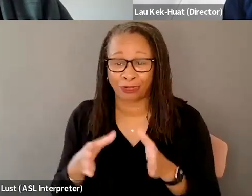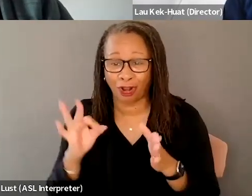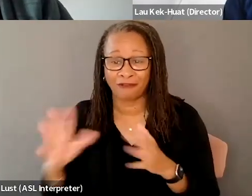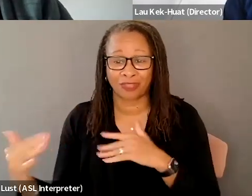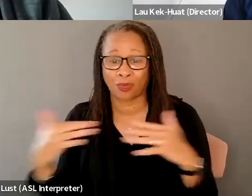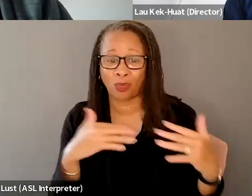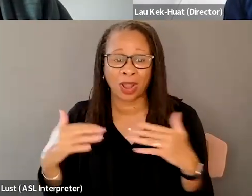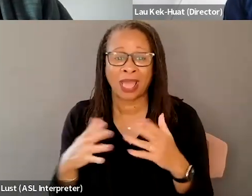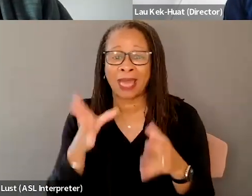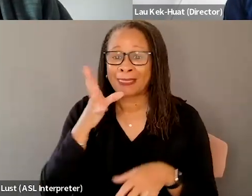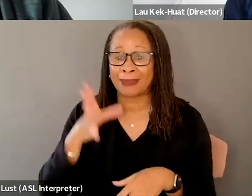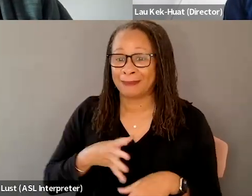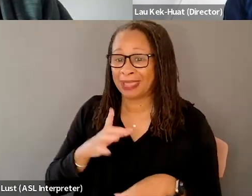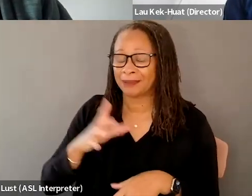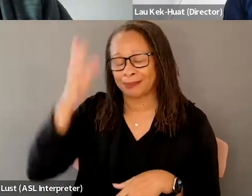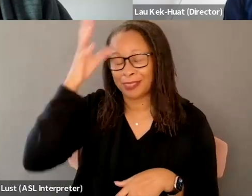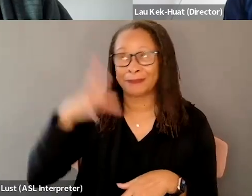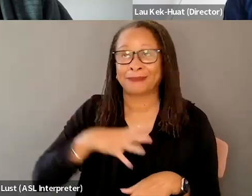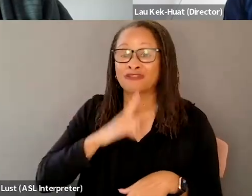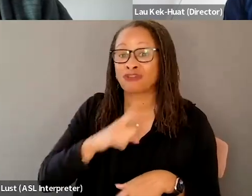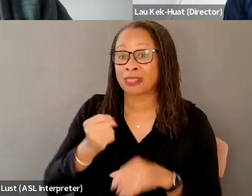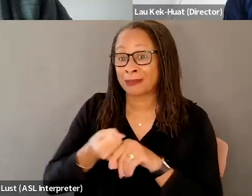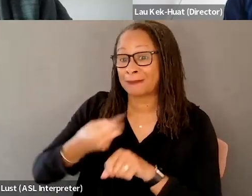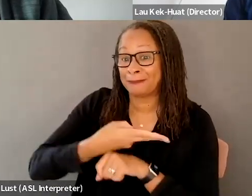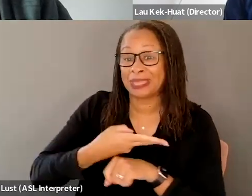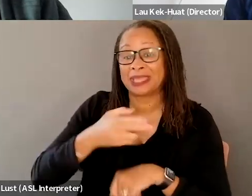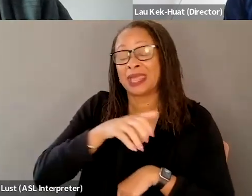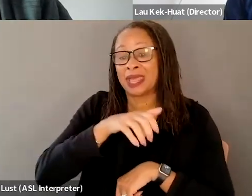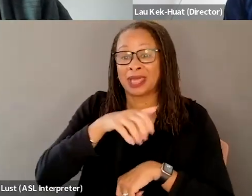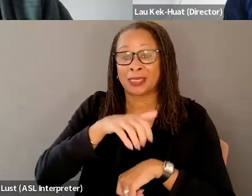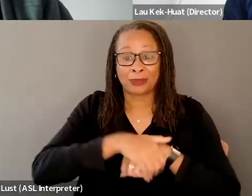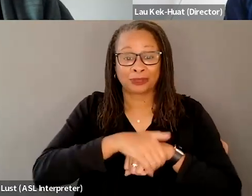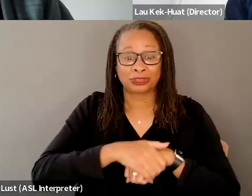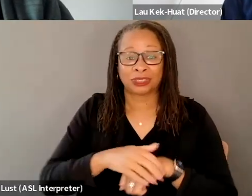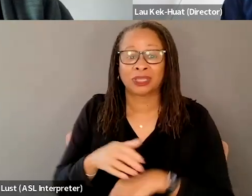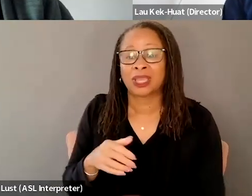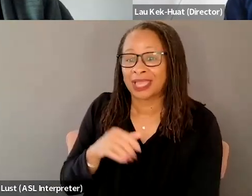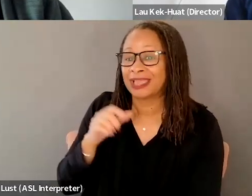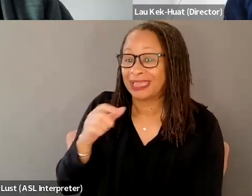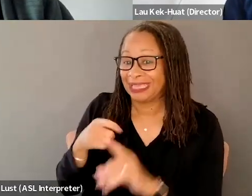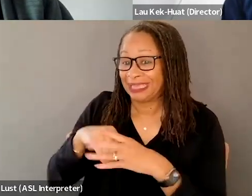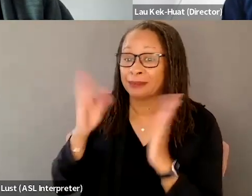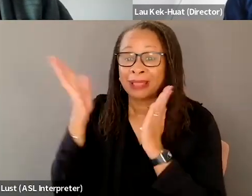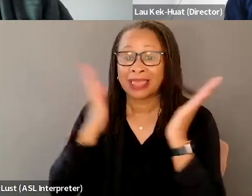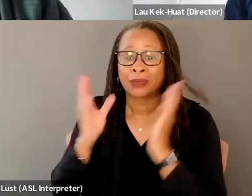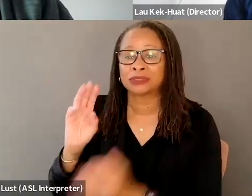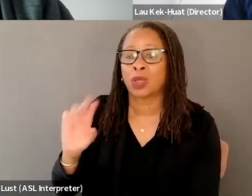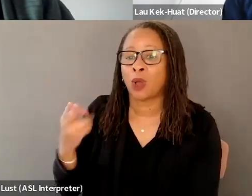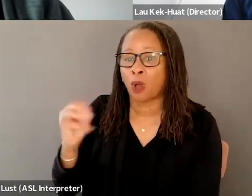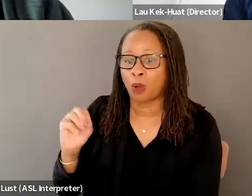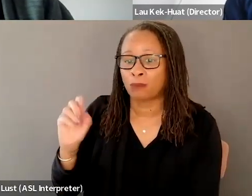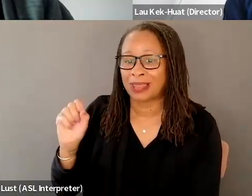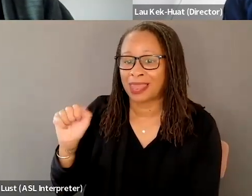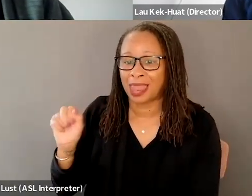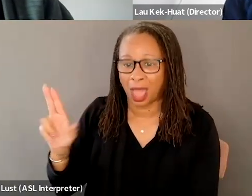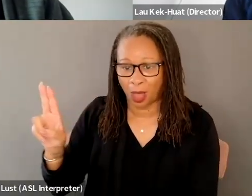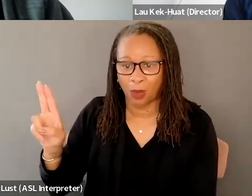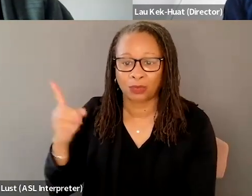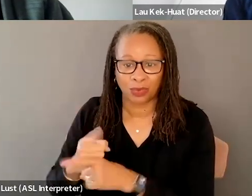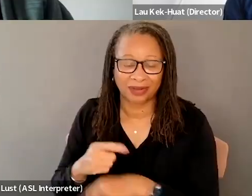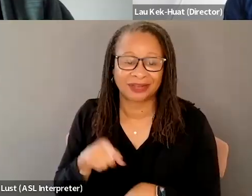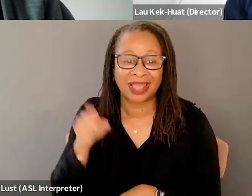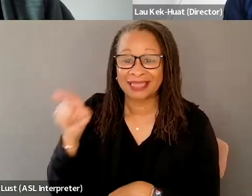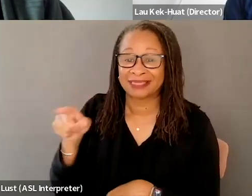the man who really beat the British in Malaya was Homma, wasn't it? Yeah. And but this guy, whose name